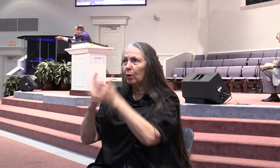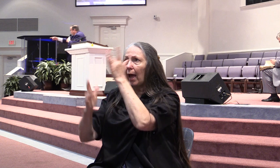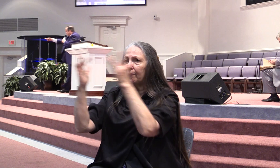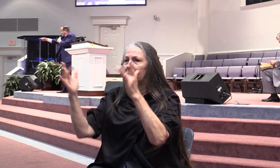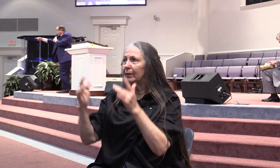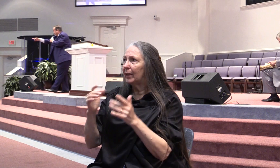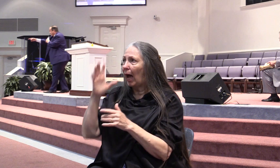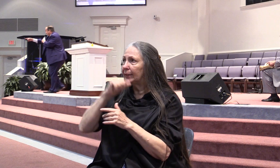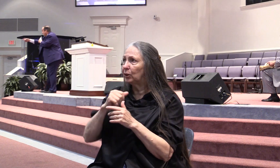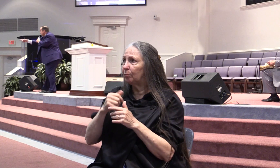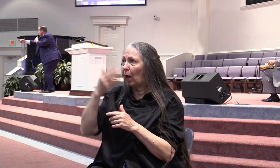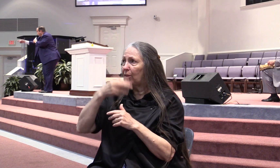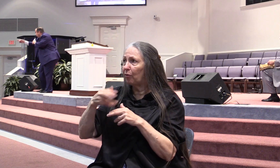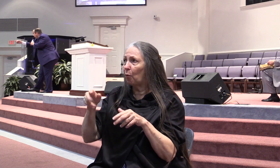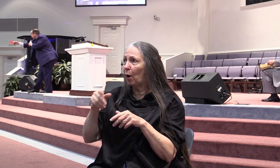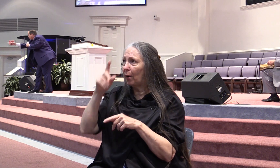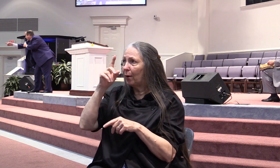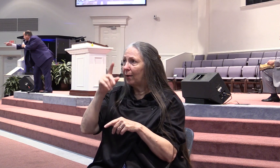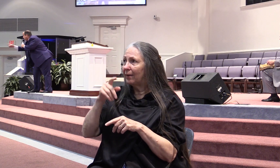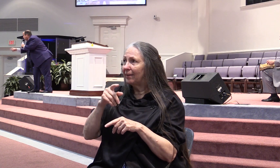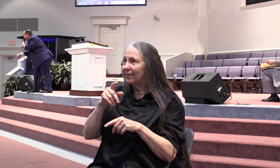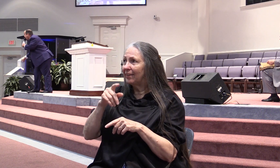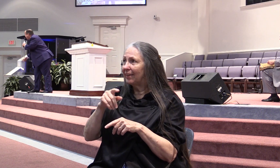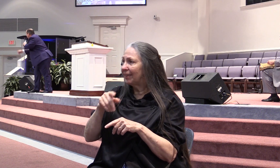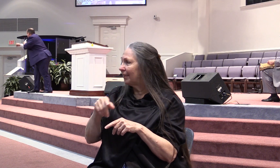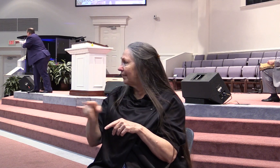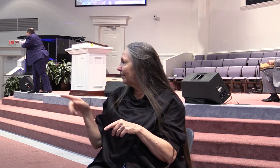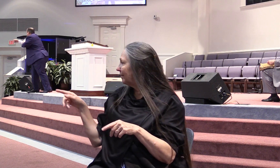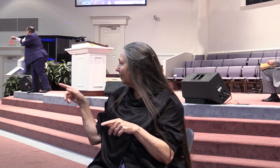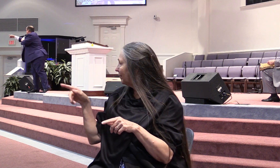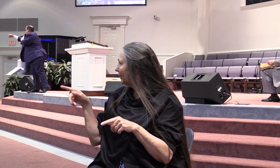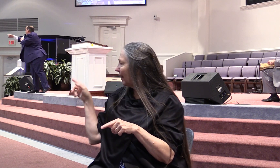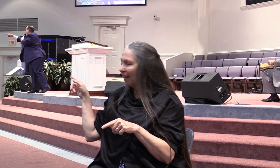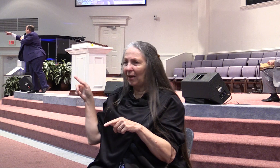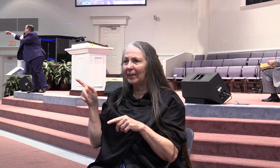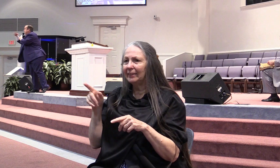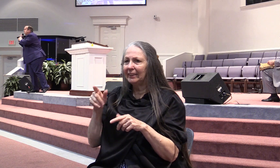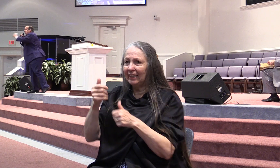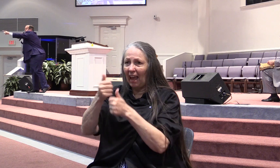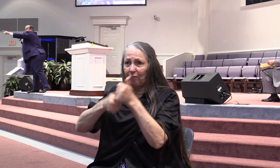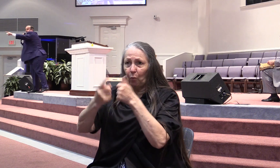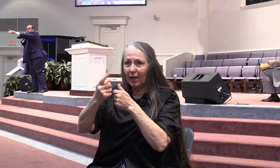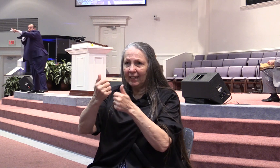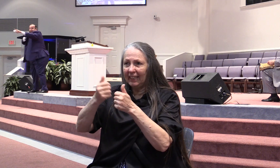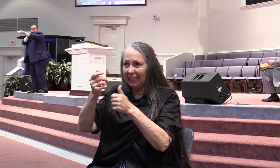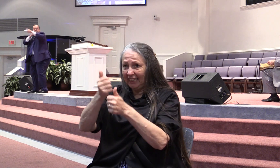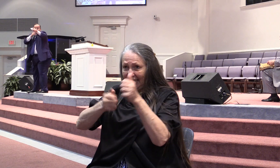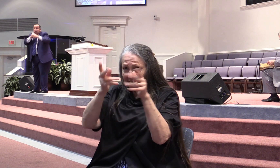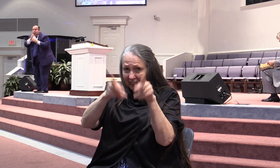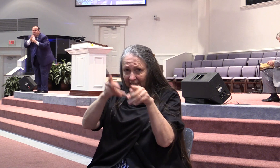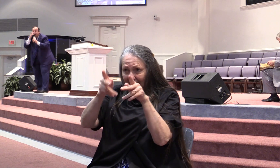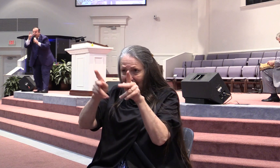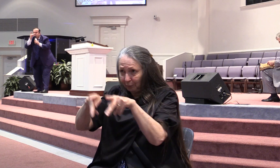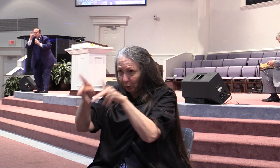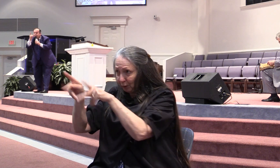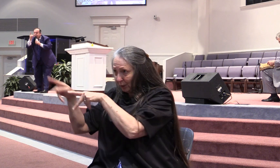you're a part of this church sitting on front row. You want to know who else is responsible to get you to heaven? She is, and he is, and she is, and she is, and he is,